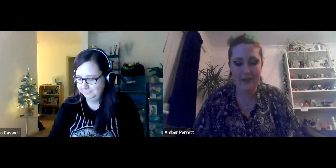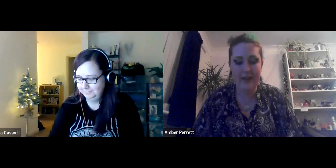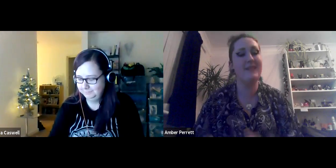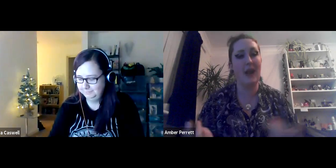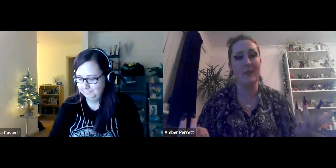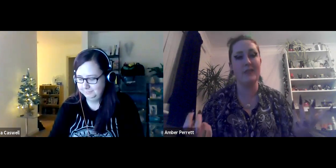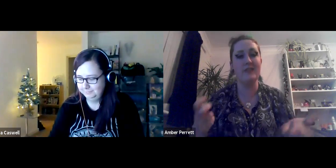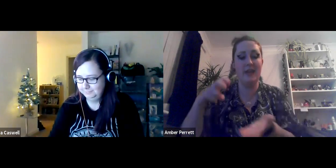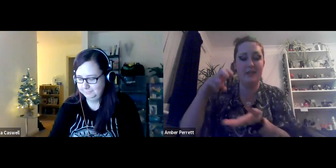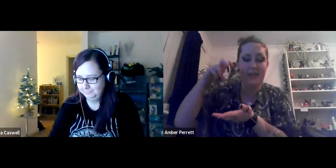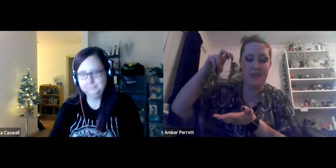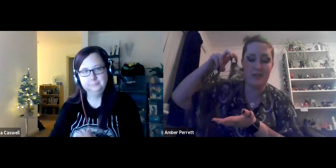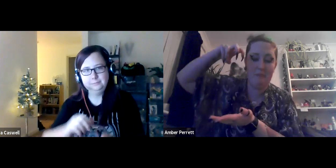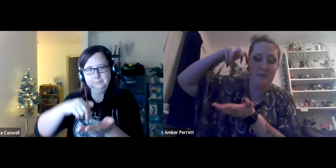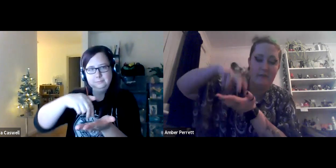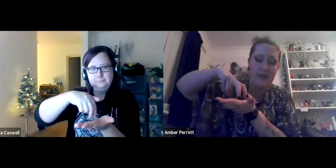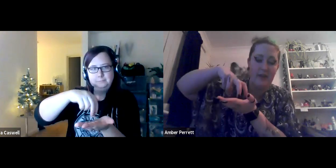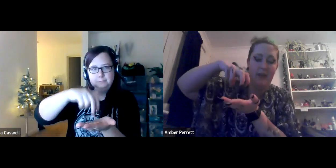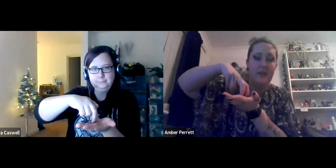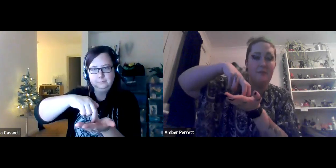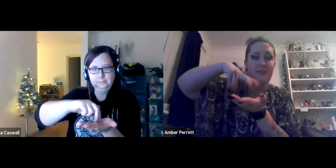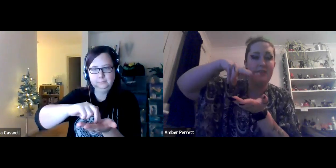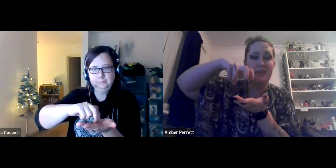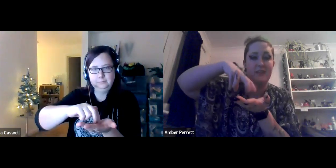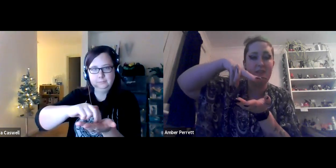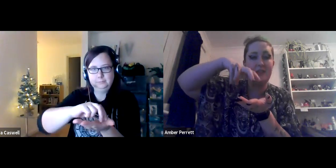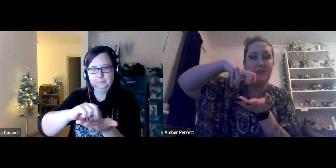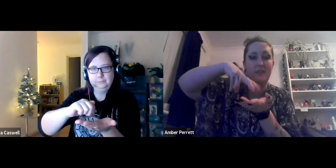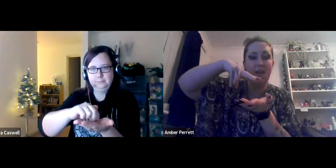Office, like we just did, is your bent V, and then you basically just do that.